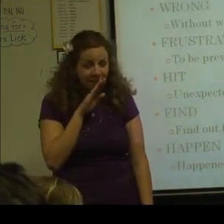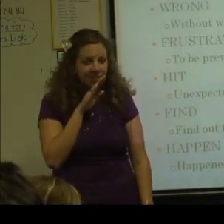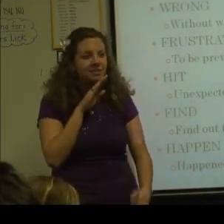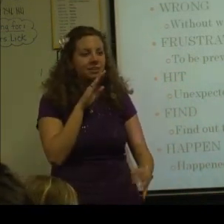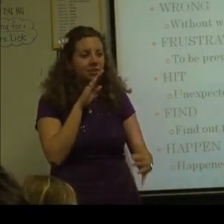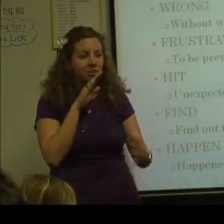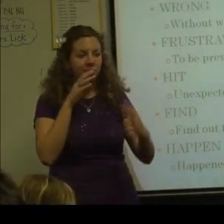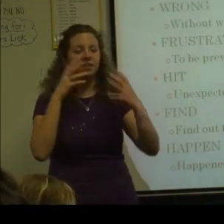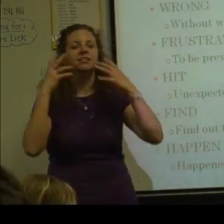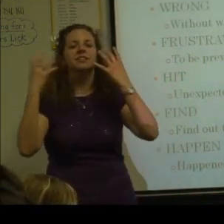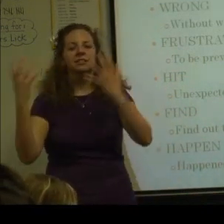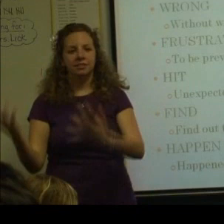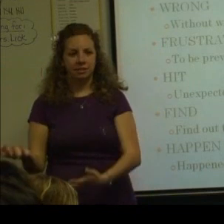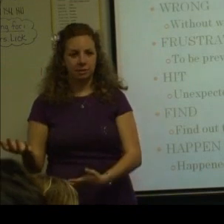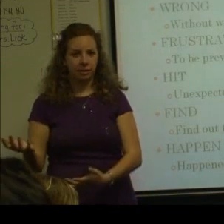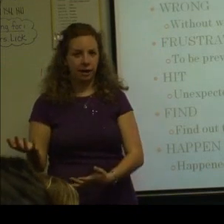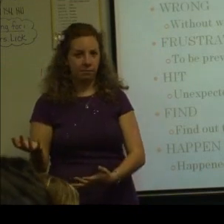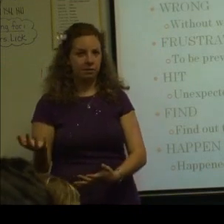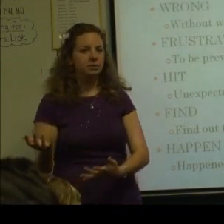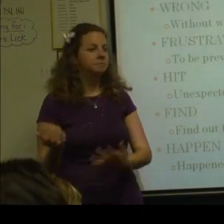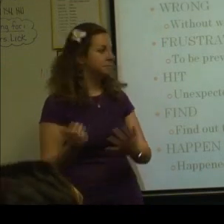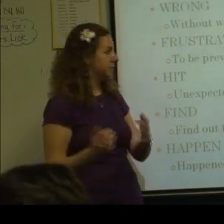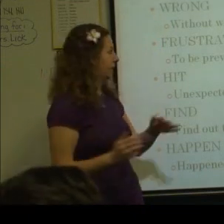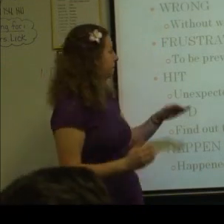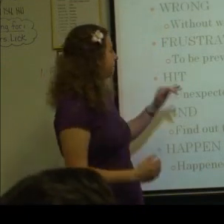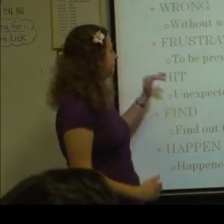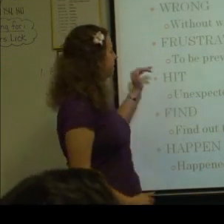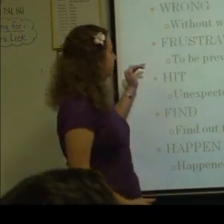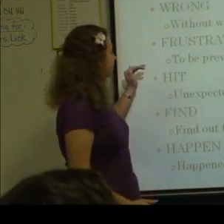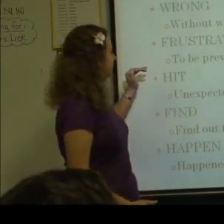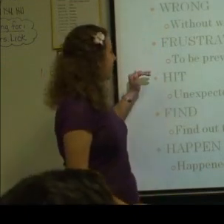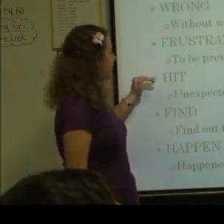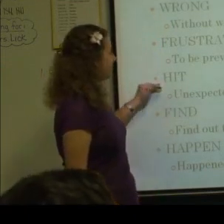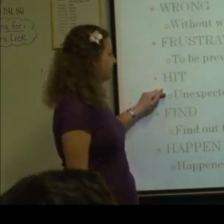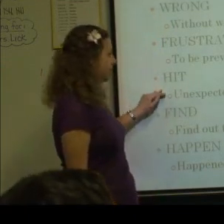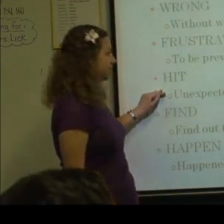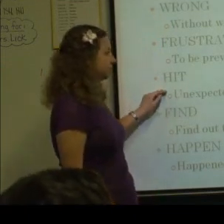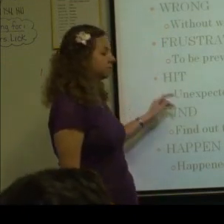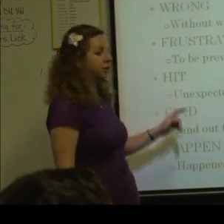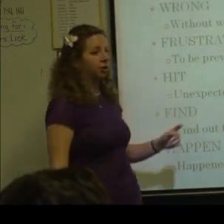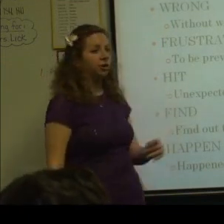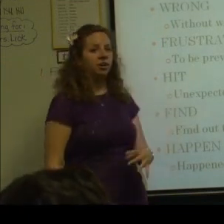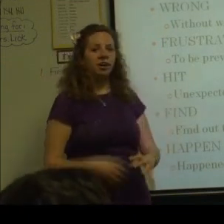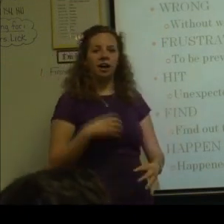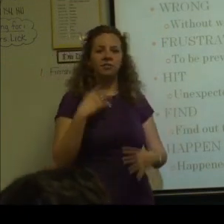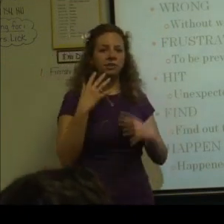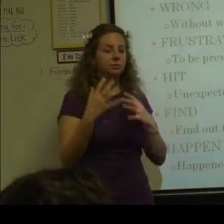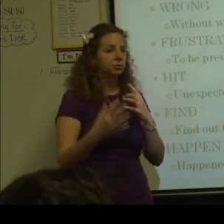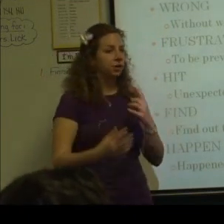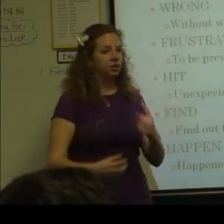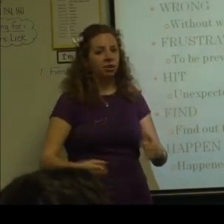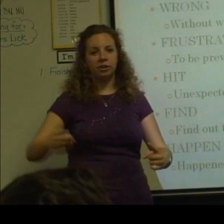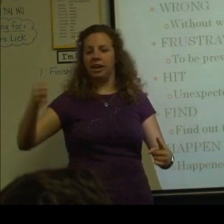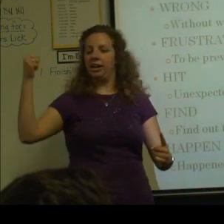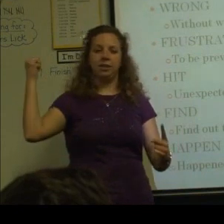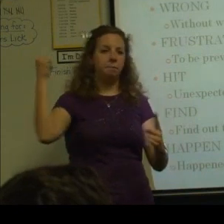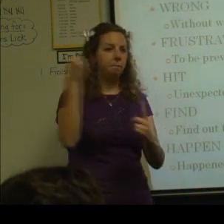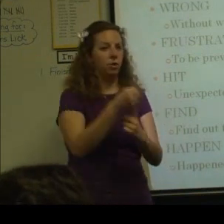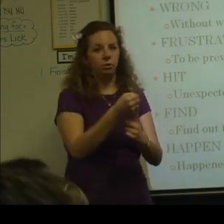happened, I couldn't do it, this is what happened. Okay, then we have hit, so everything was going along great, and then boom,